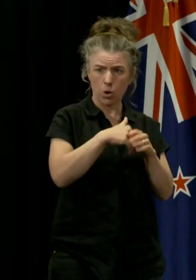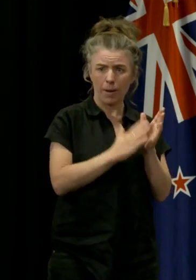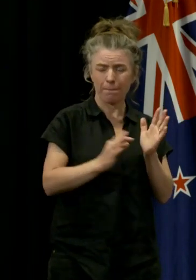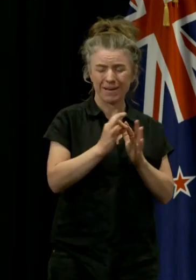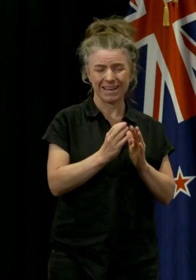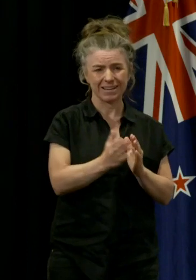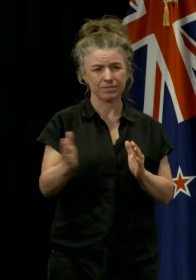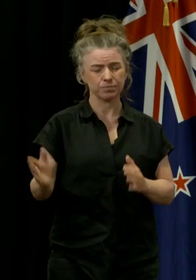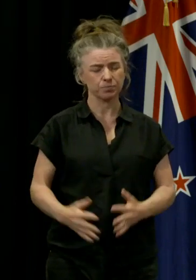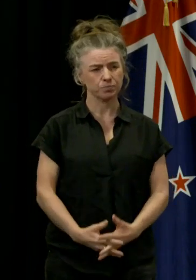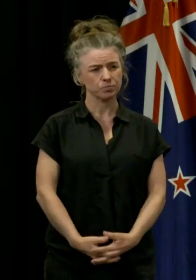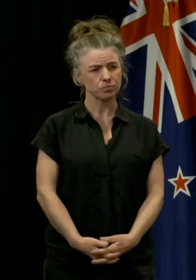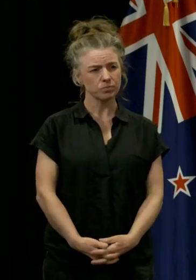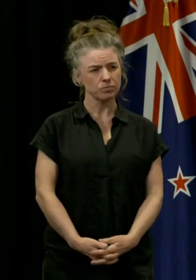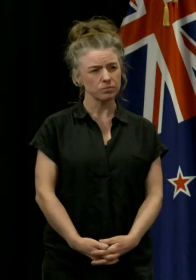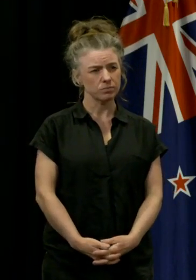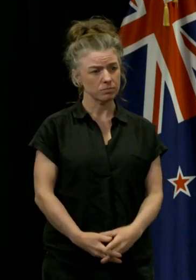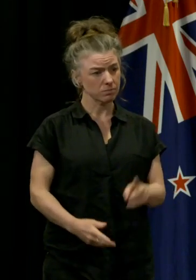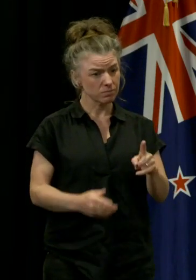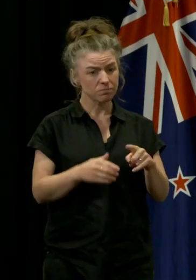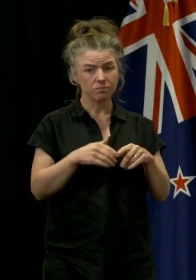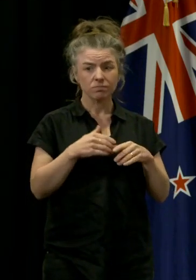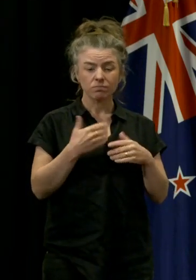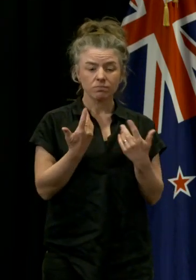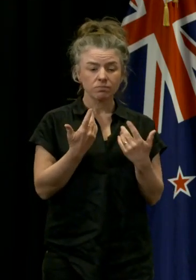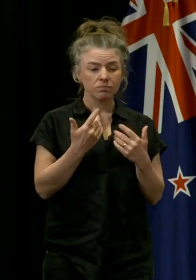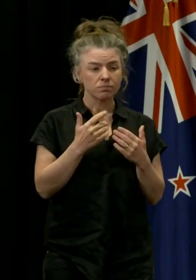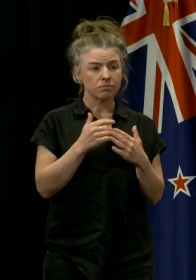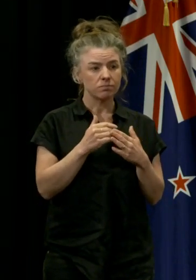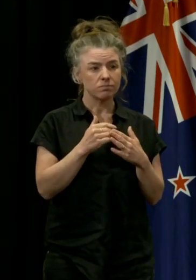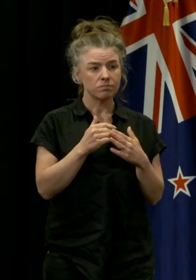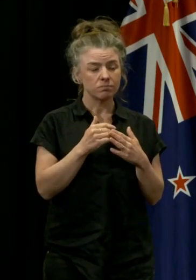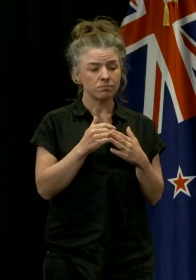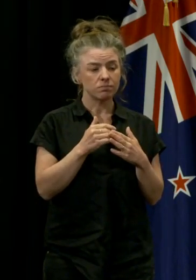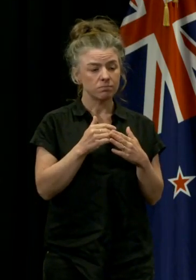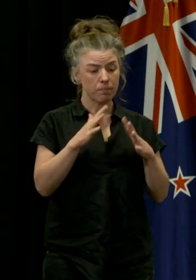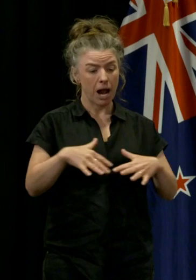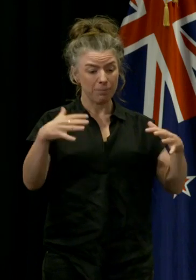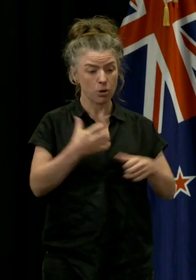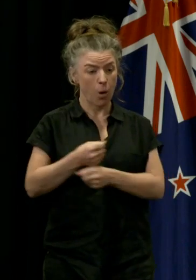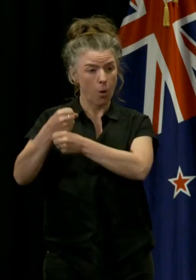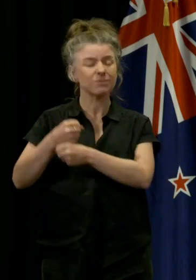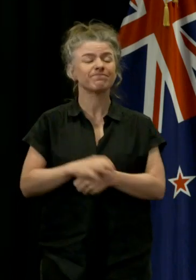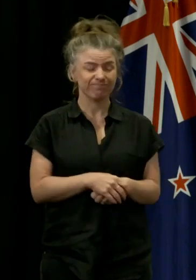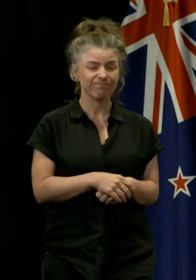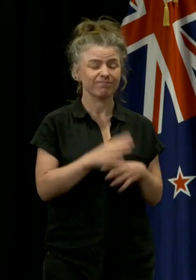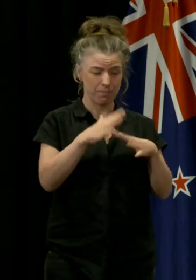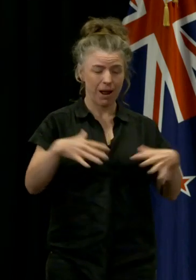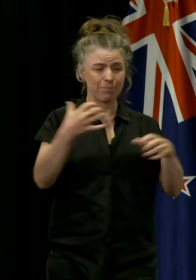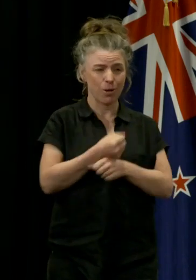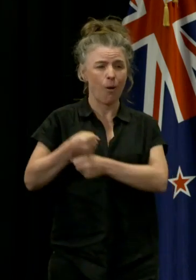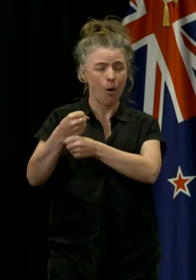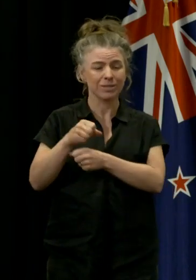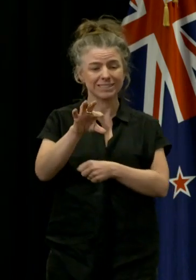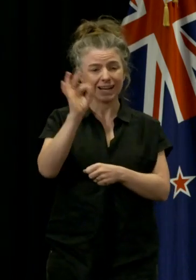is most legislation basically on ice? Yes, all of the government's regular legislative program is now on hold. Select committees will